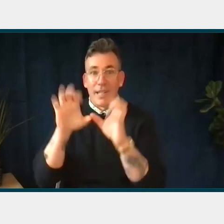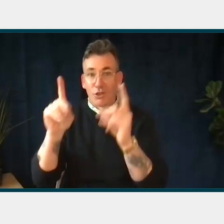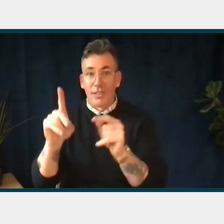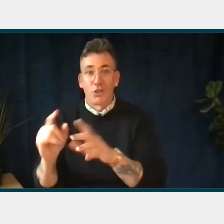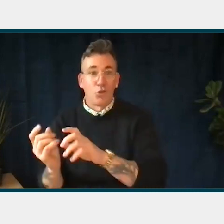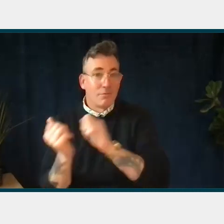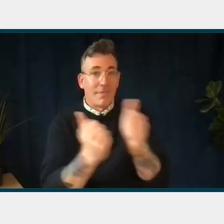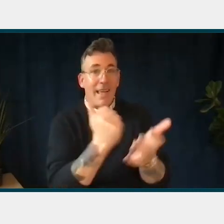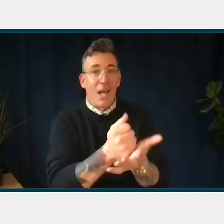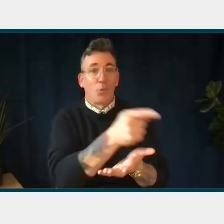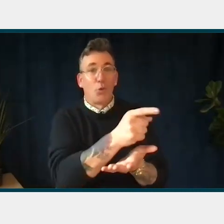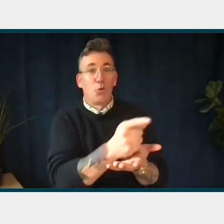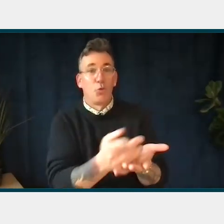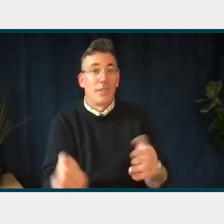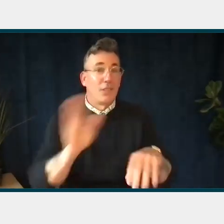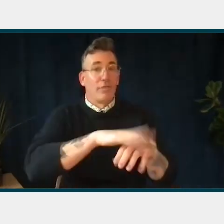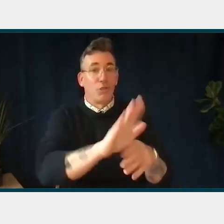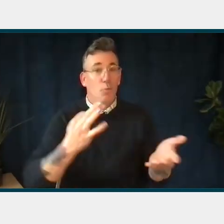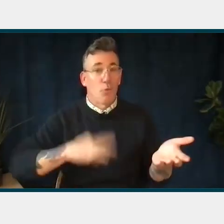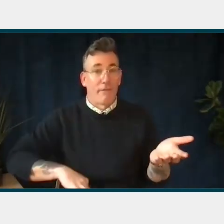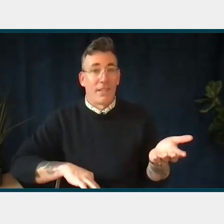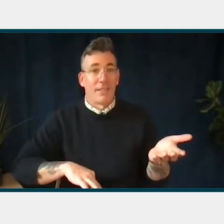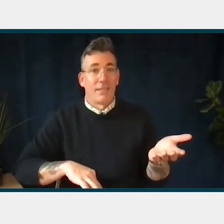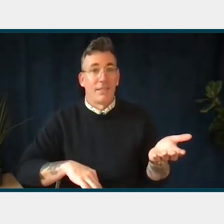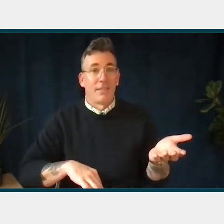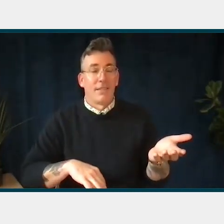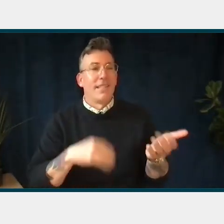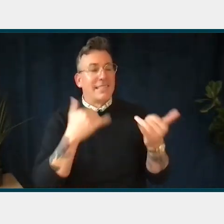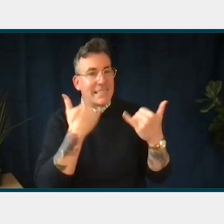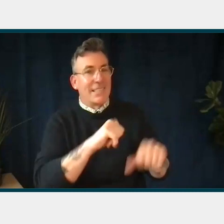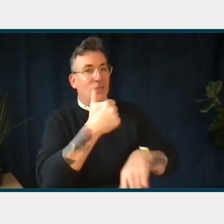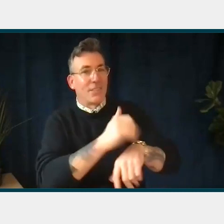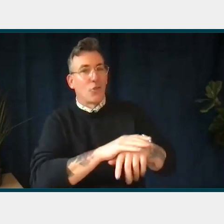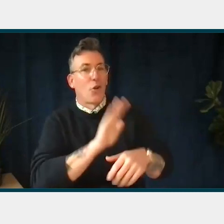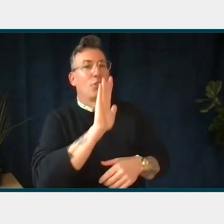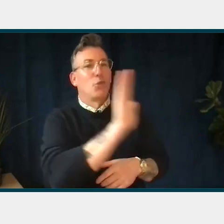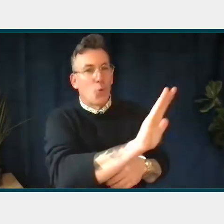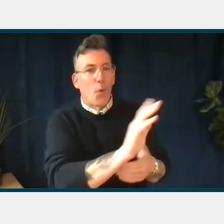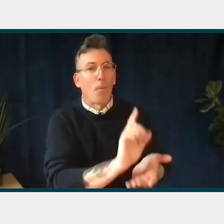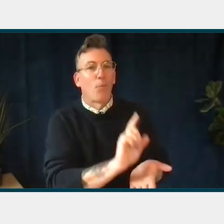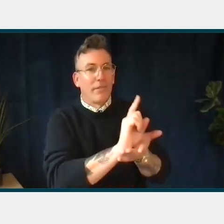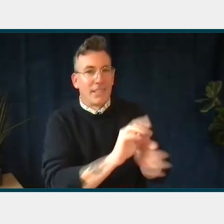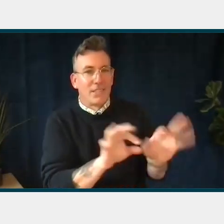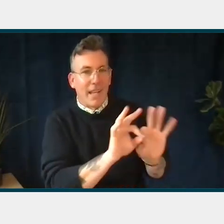lived experience and their lived oppression, and they're giving that there to educate your organization, and